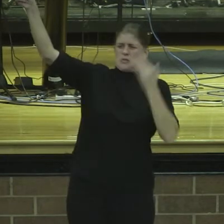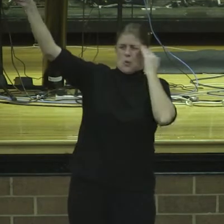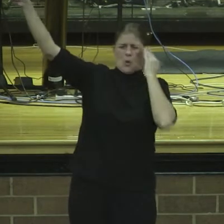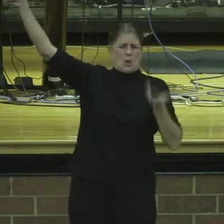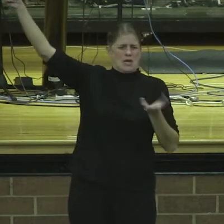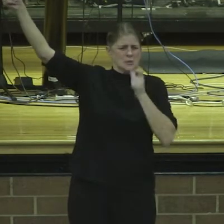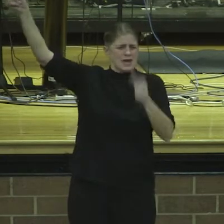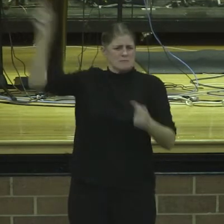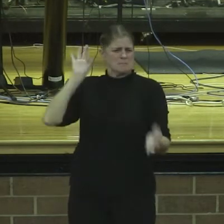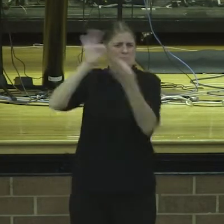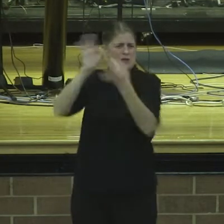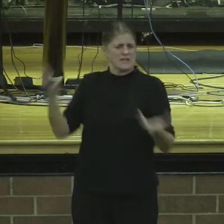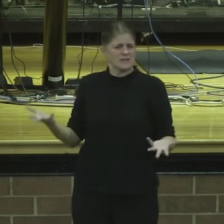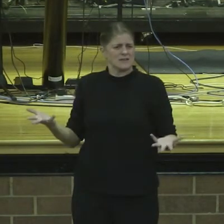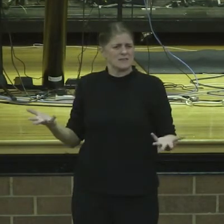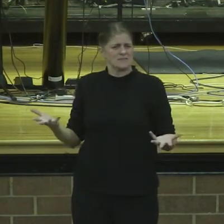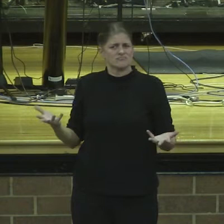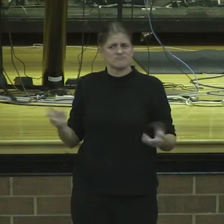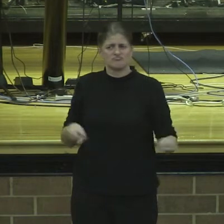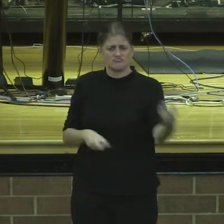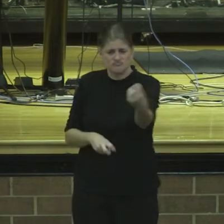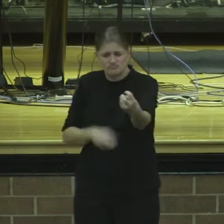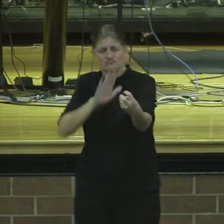But that's all it takes. He's your friend. He just wants to hear you talk to him.